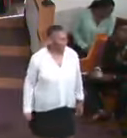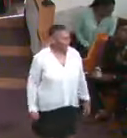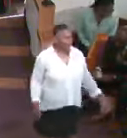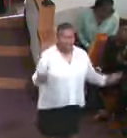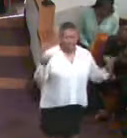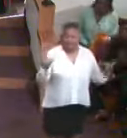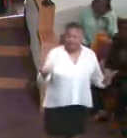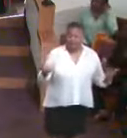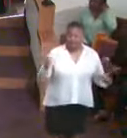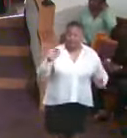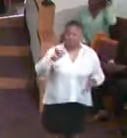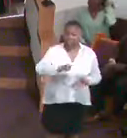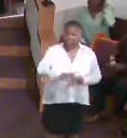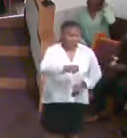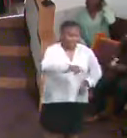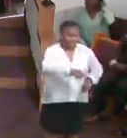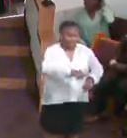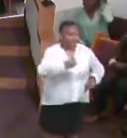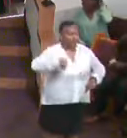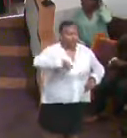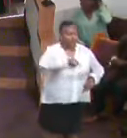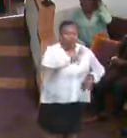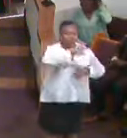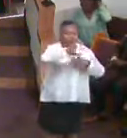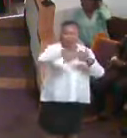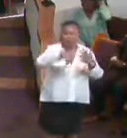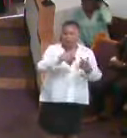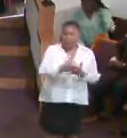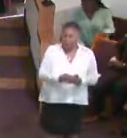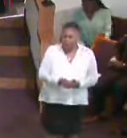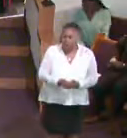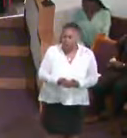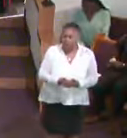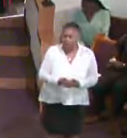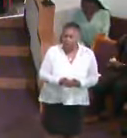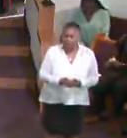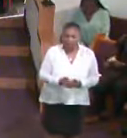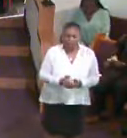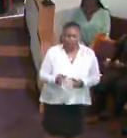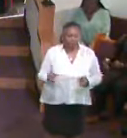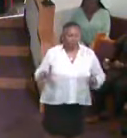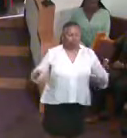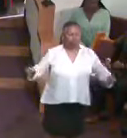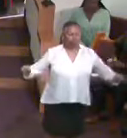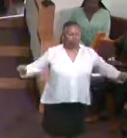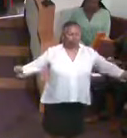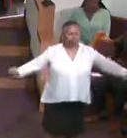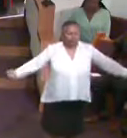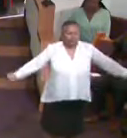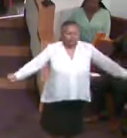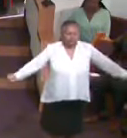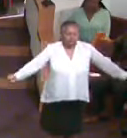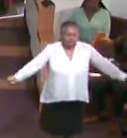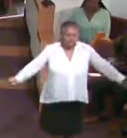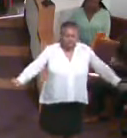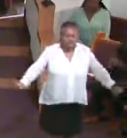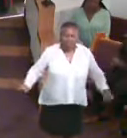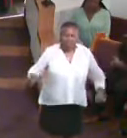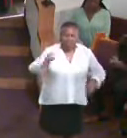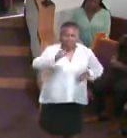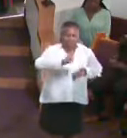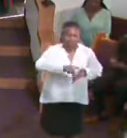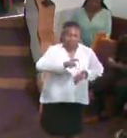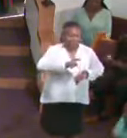Now is that time that we can all stretch our legs. It's time to